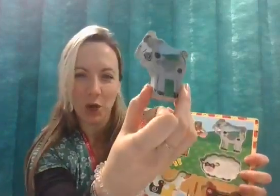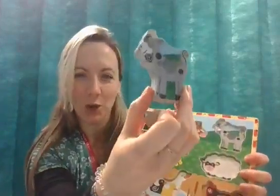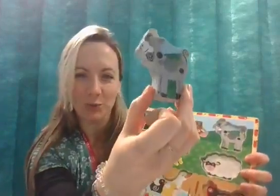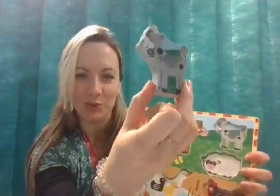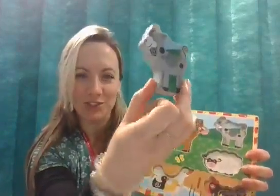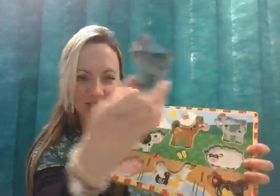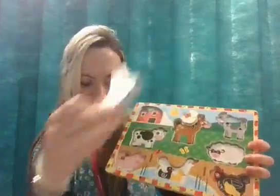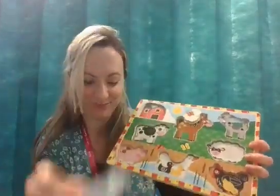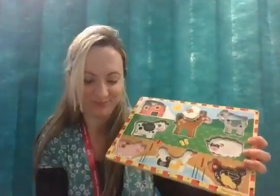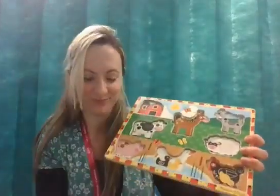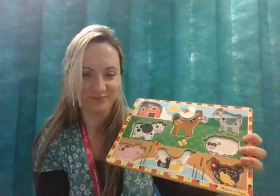Goat.